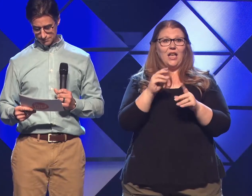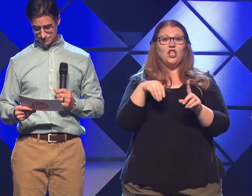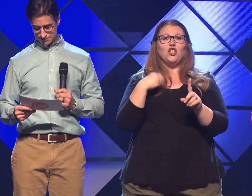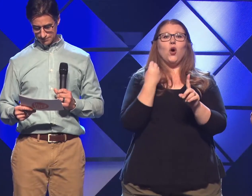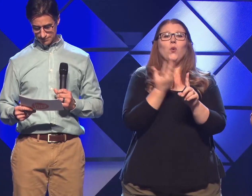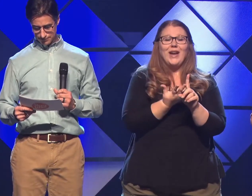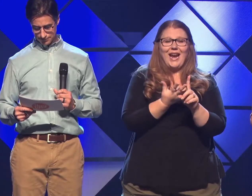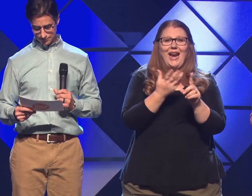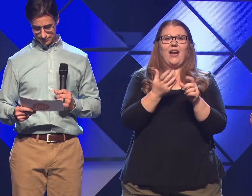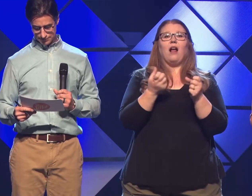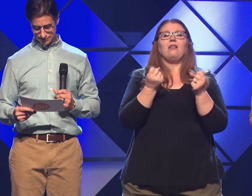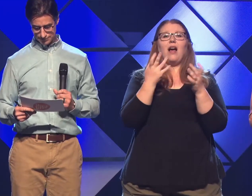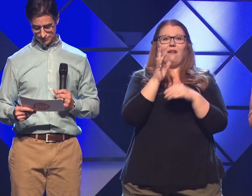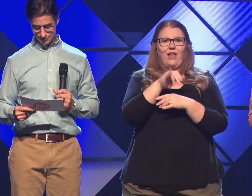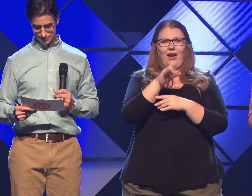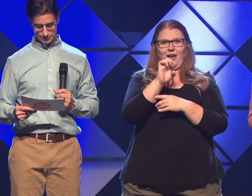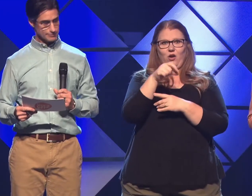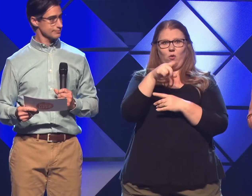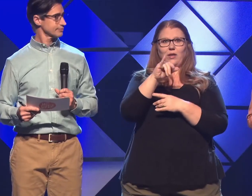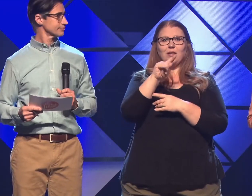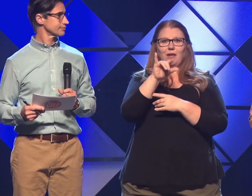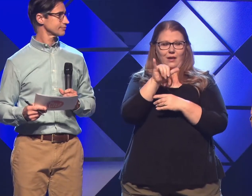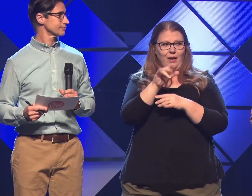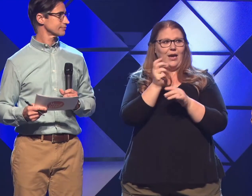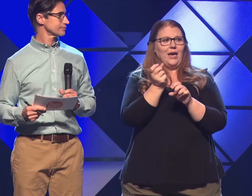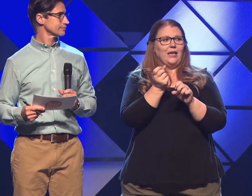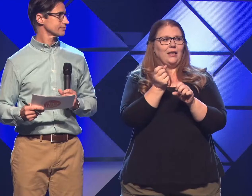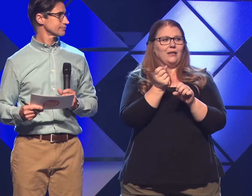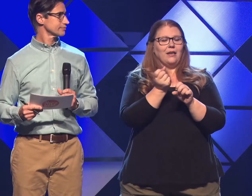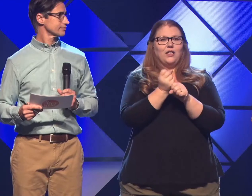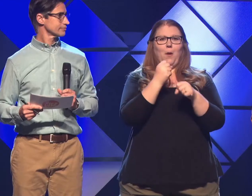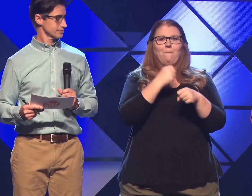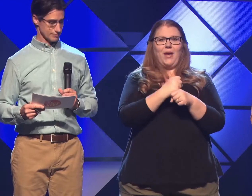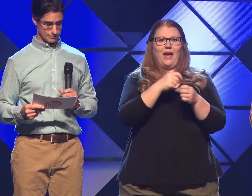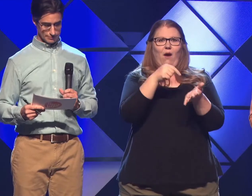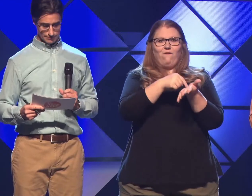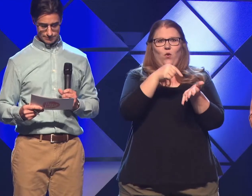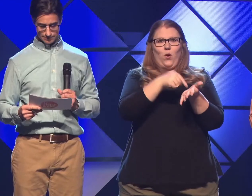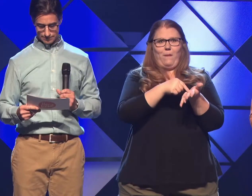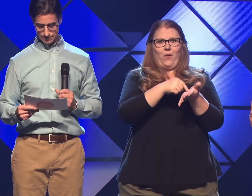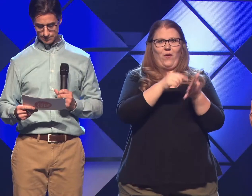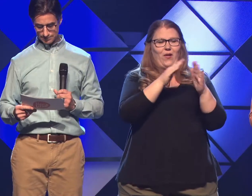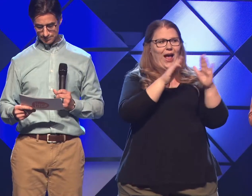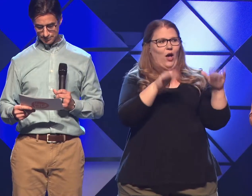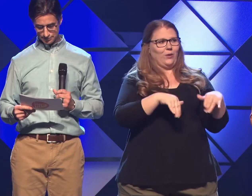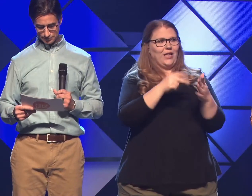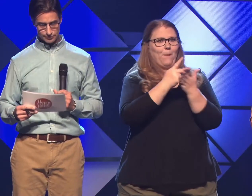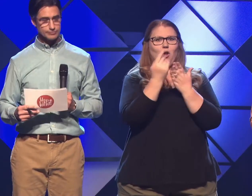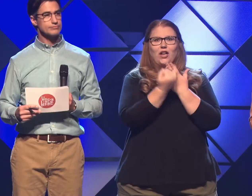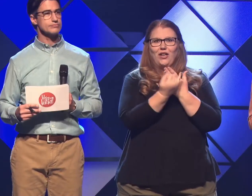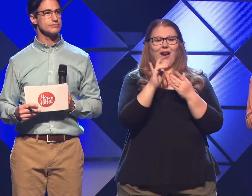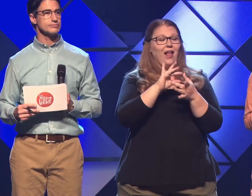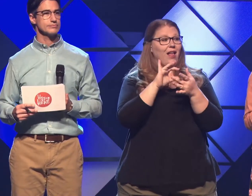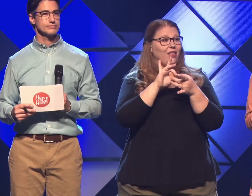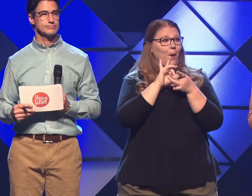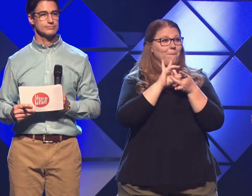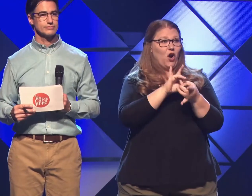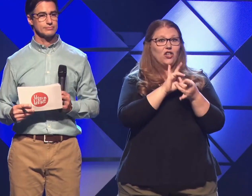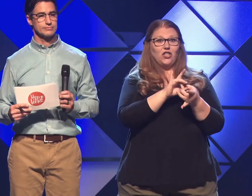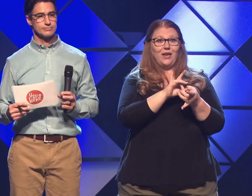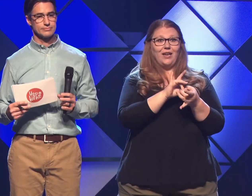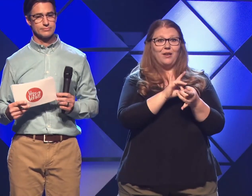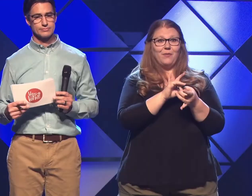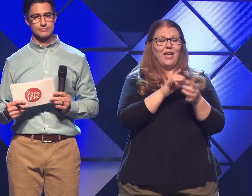significant portion of equity in order to make way for an affordable housing project. This partnership is among the